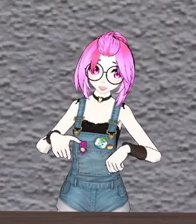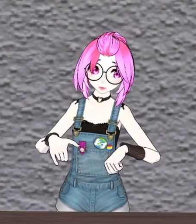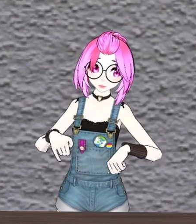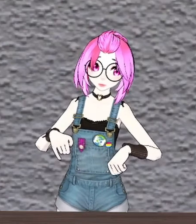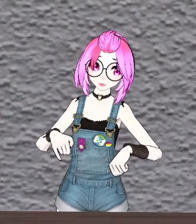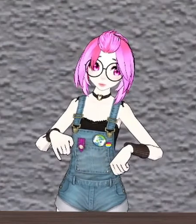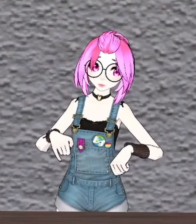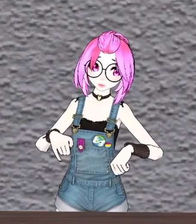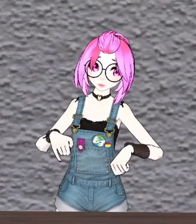Onision?